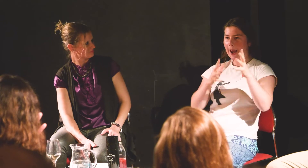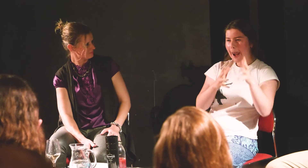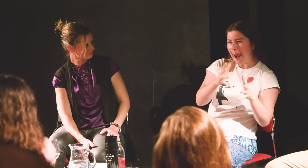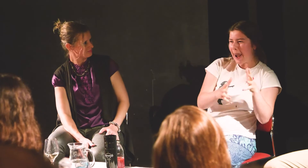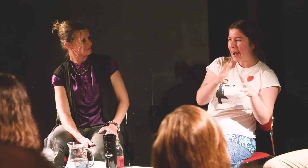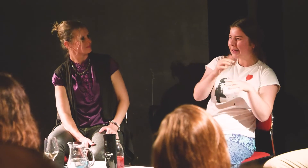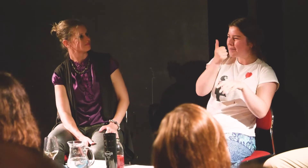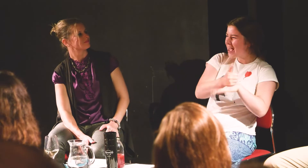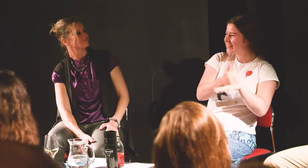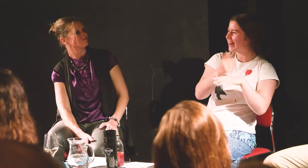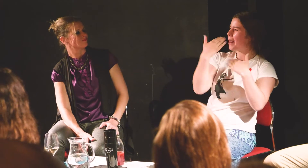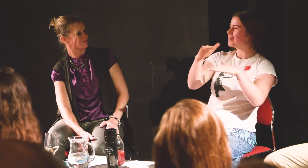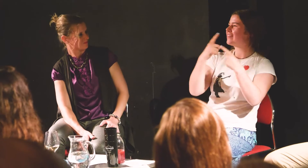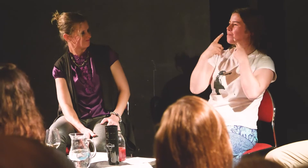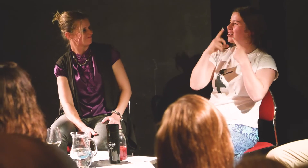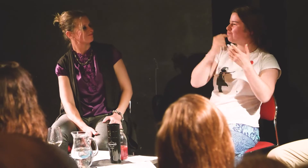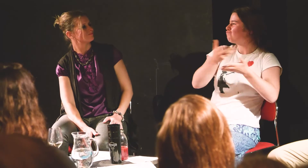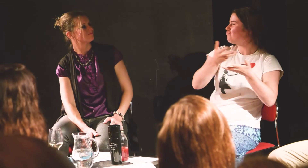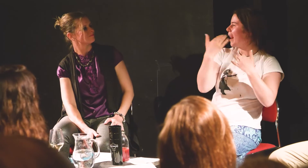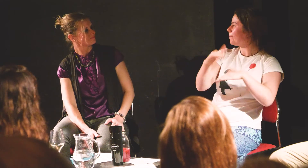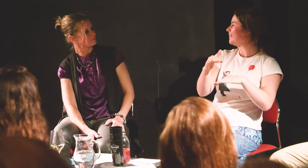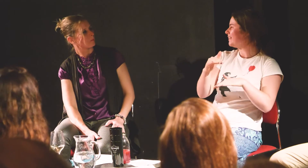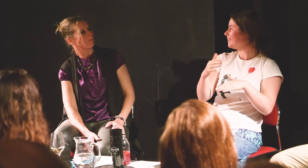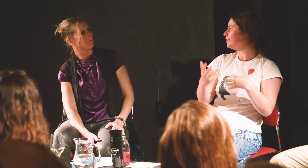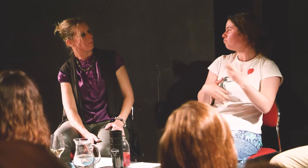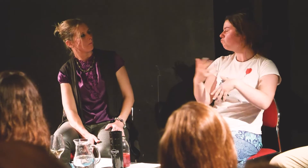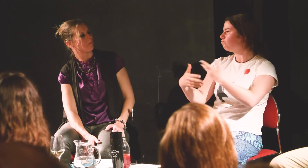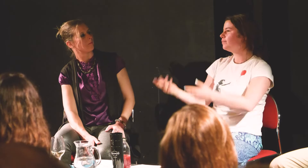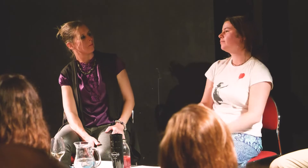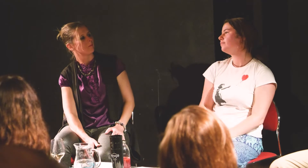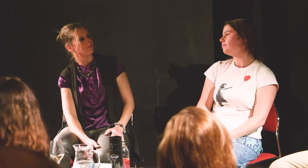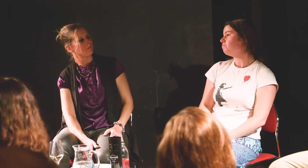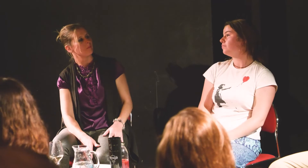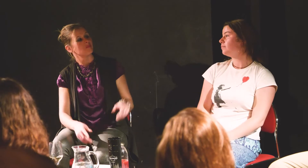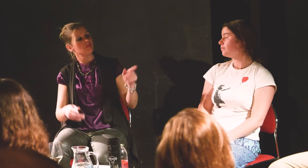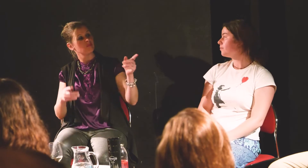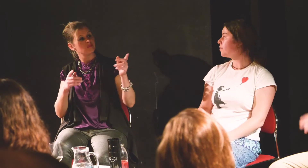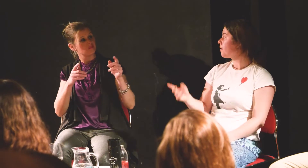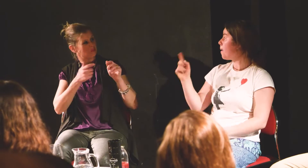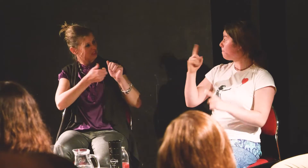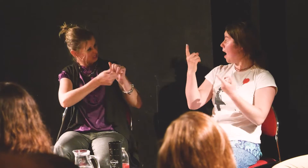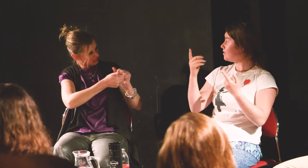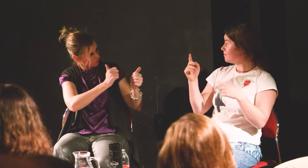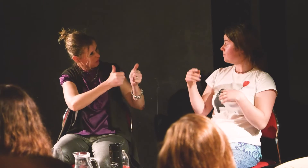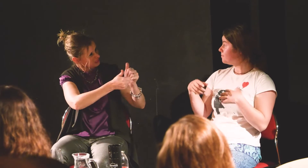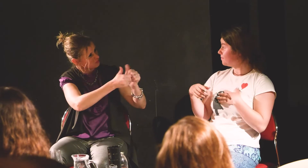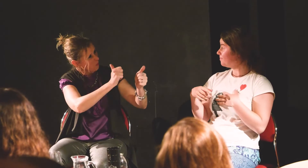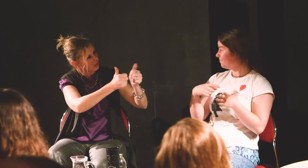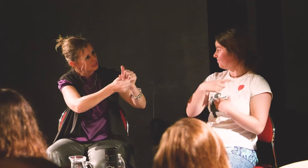my communication style to work more with hearing people, which meant that there was a lot more limited communication that I could be involved